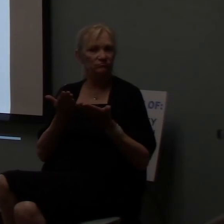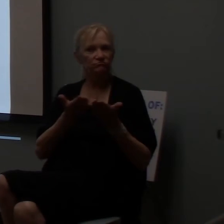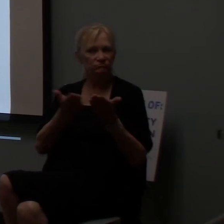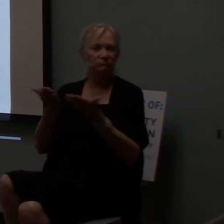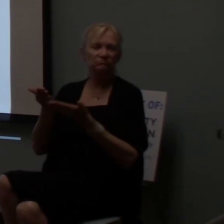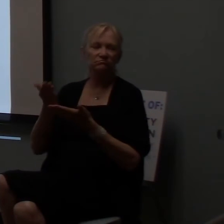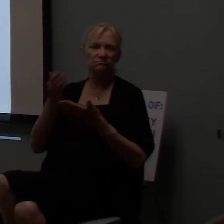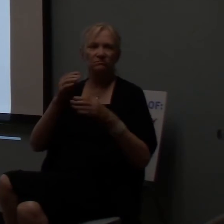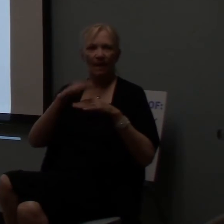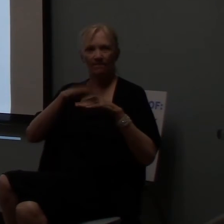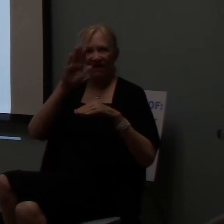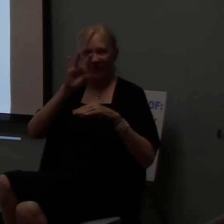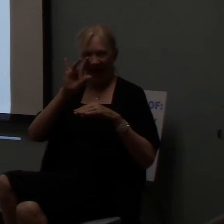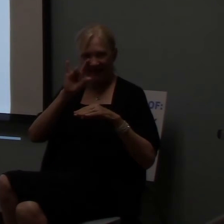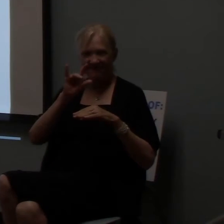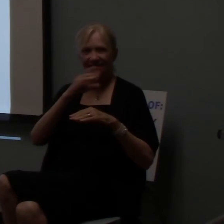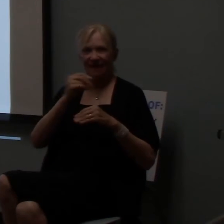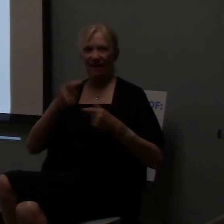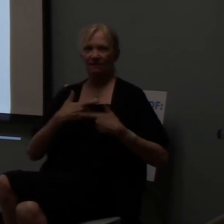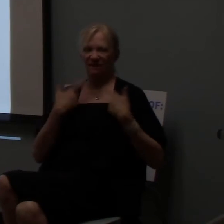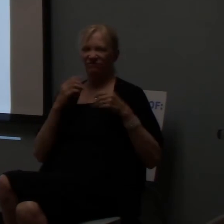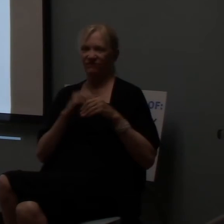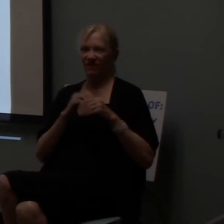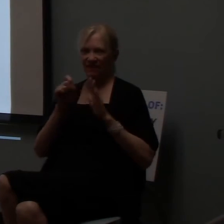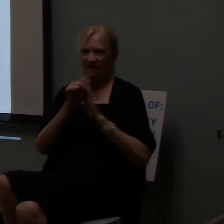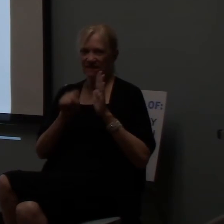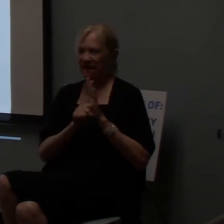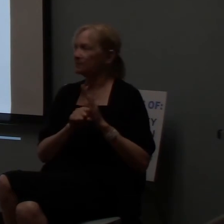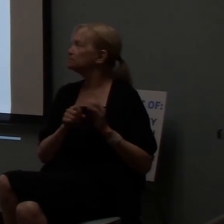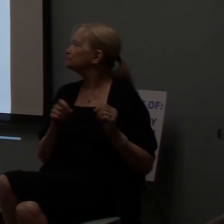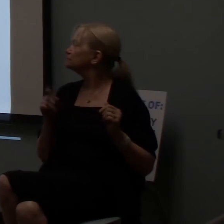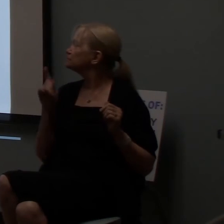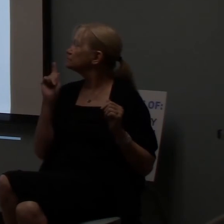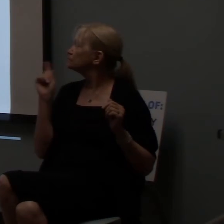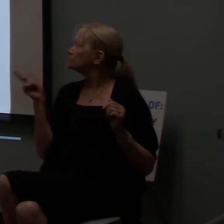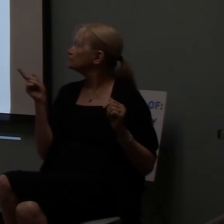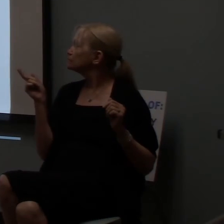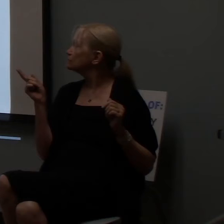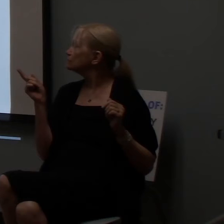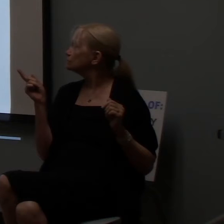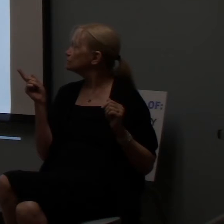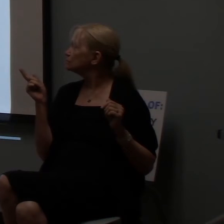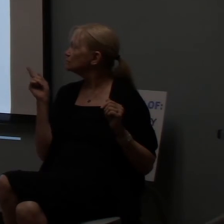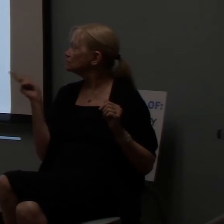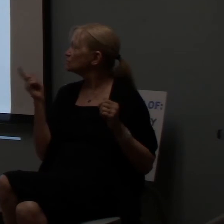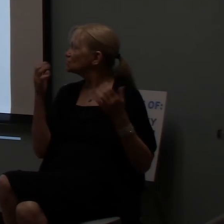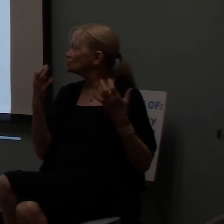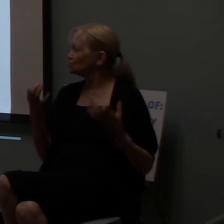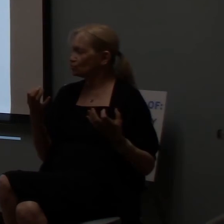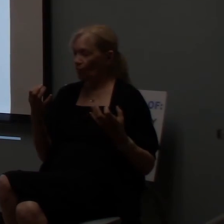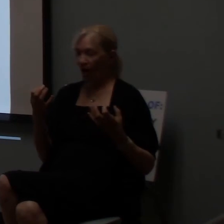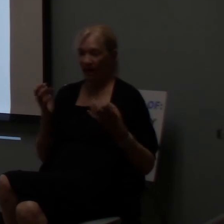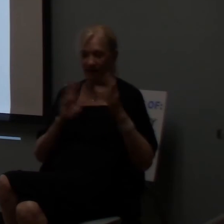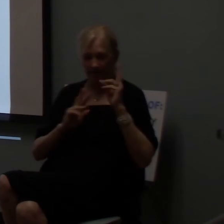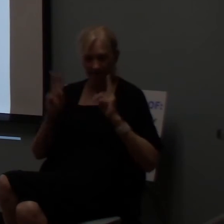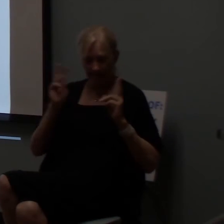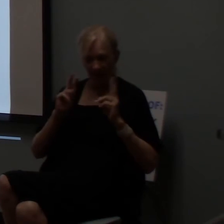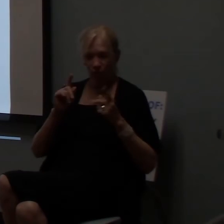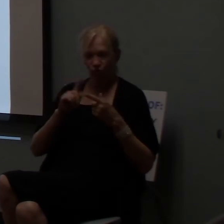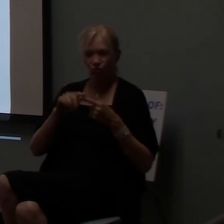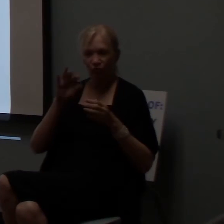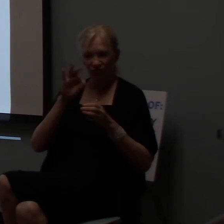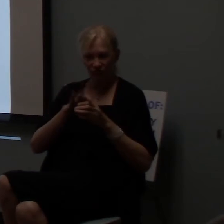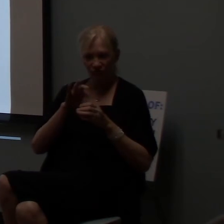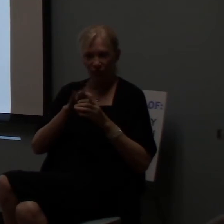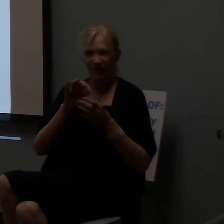a nonpartisan issue, and I think that I want the citizens of Boulder to vote